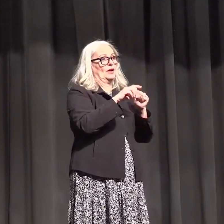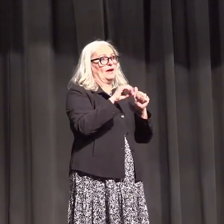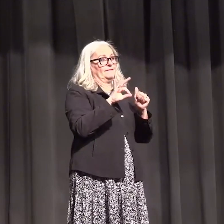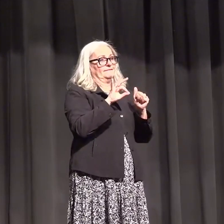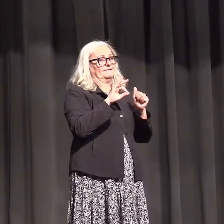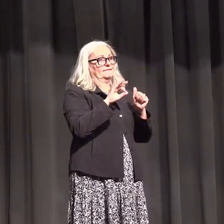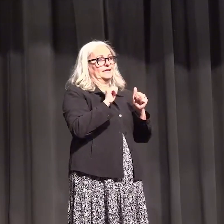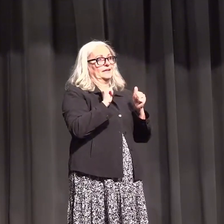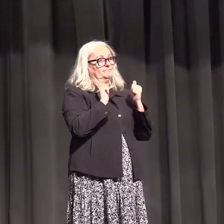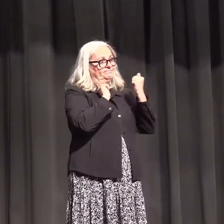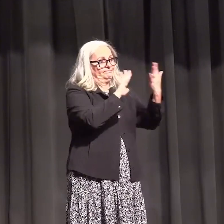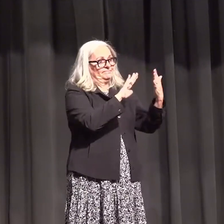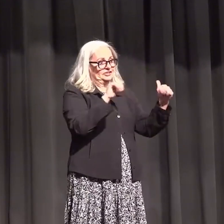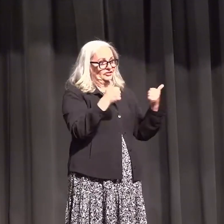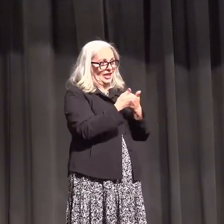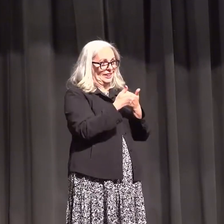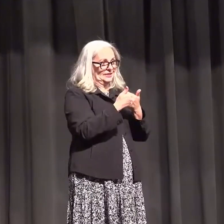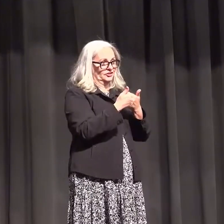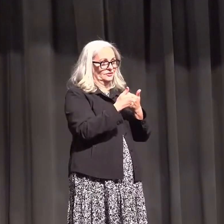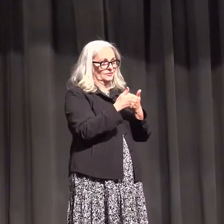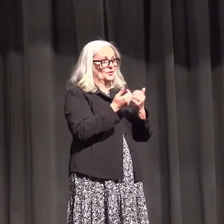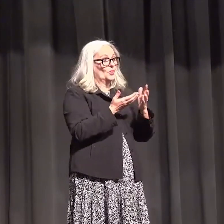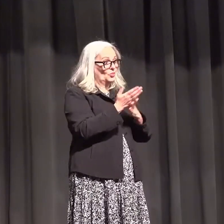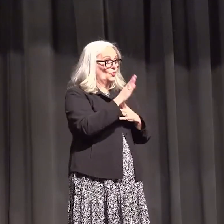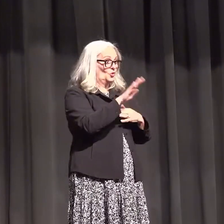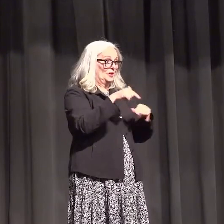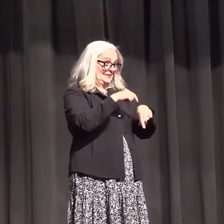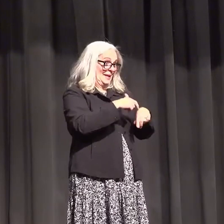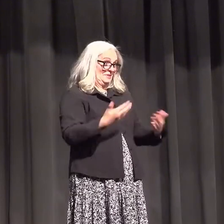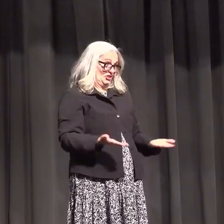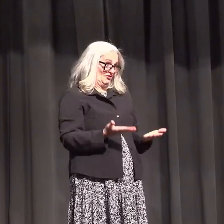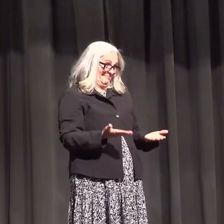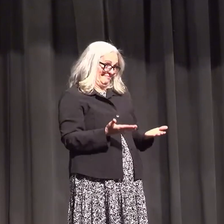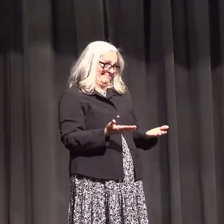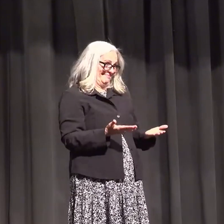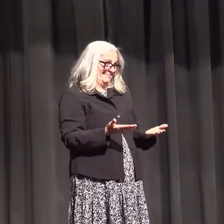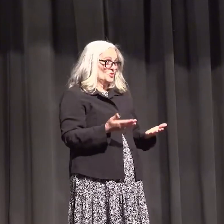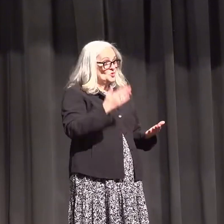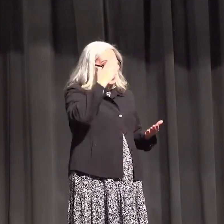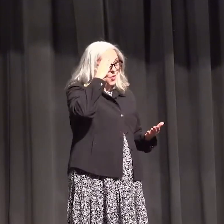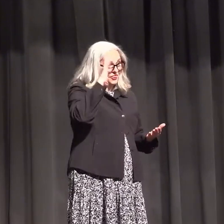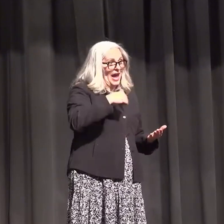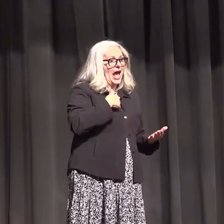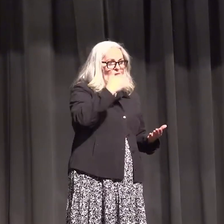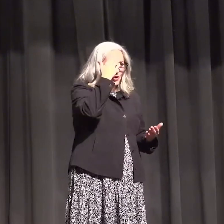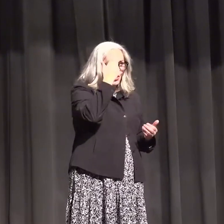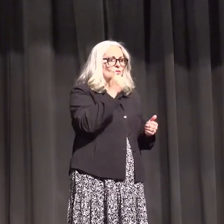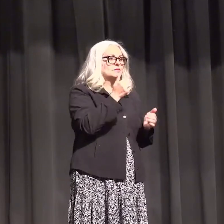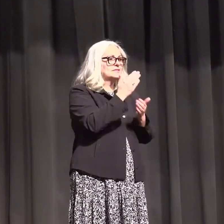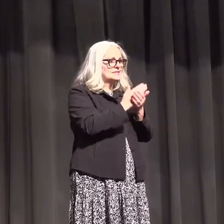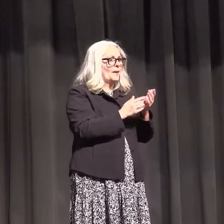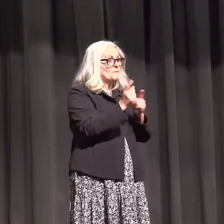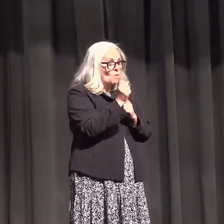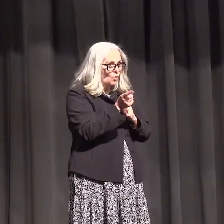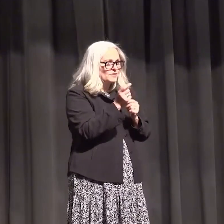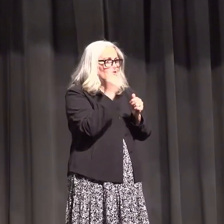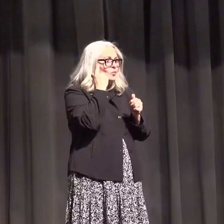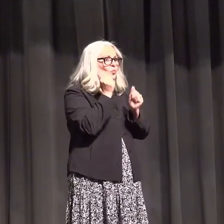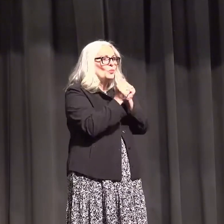Each of you have approached and experienced challenges here at the school, and I know that there